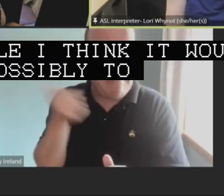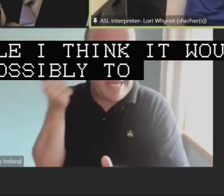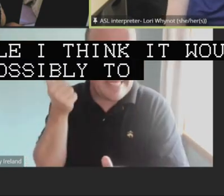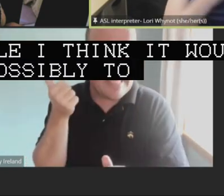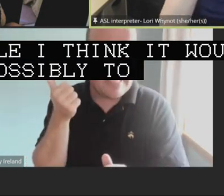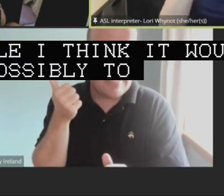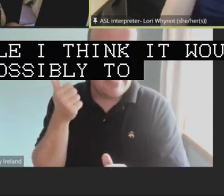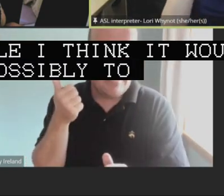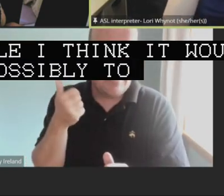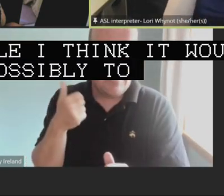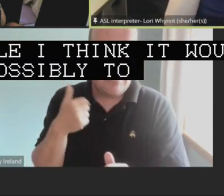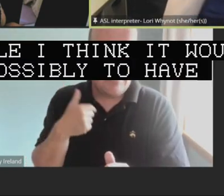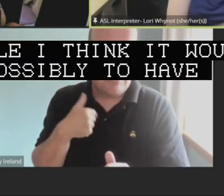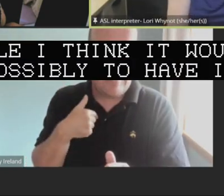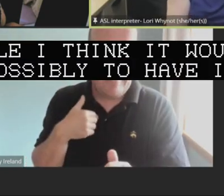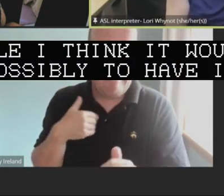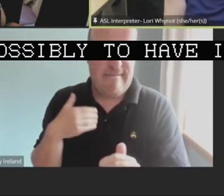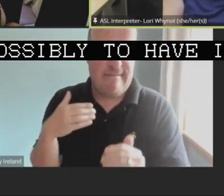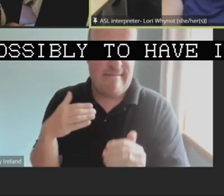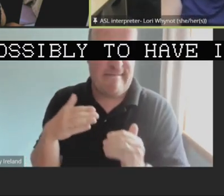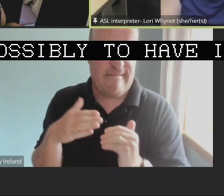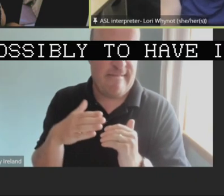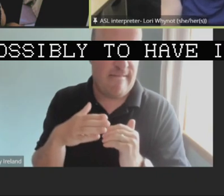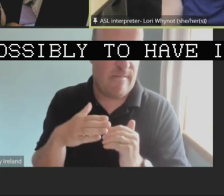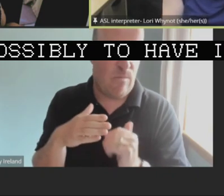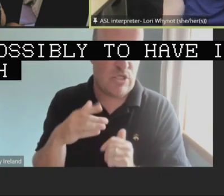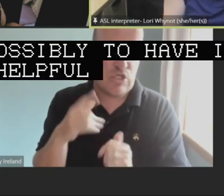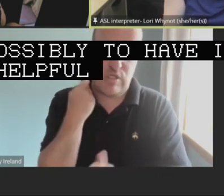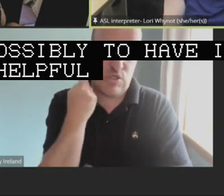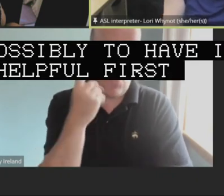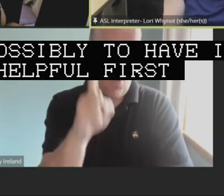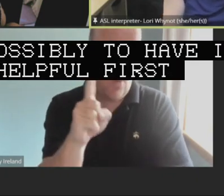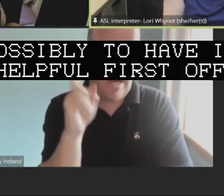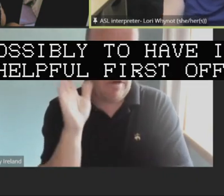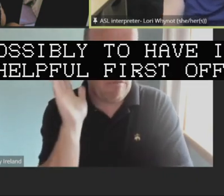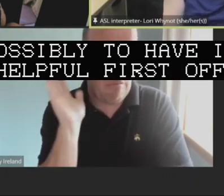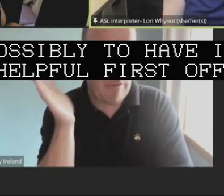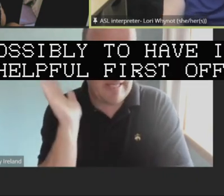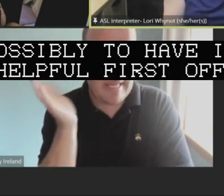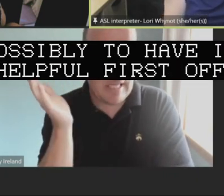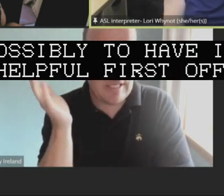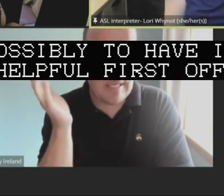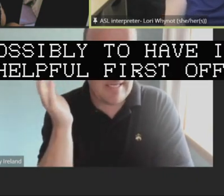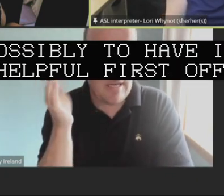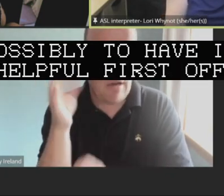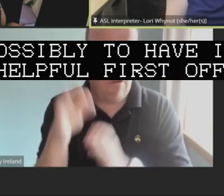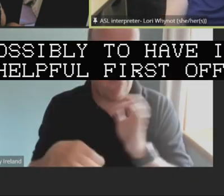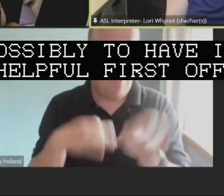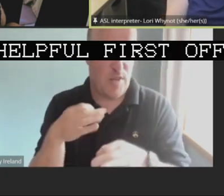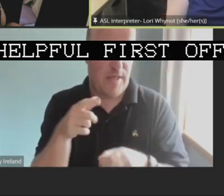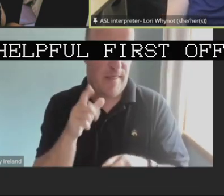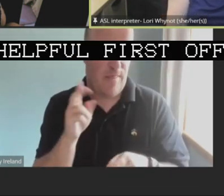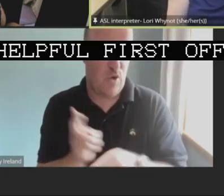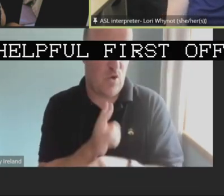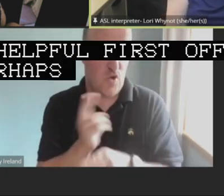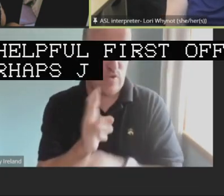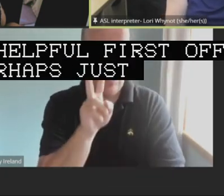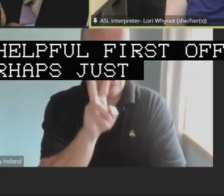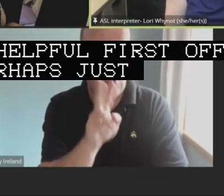might be helpful, first off, to be having perhaps just one presentation rather than